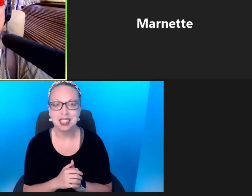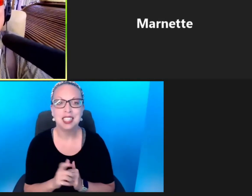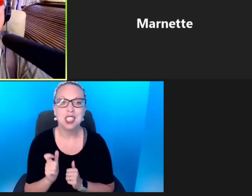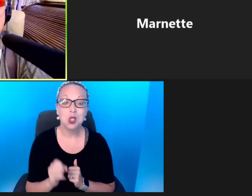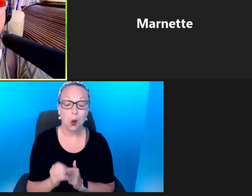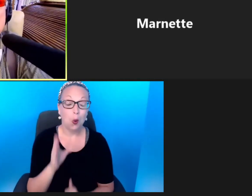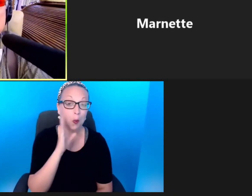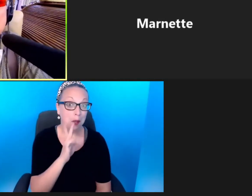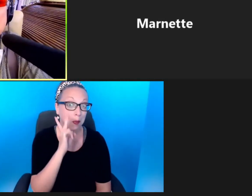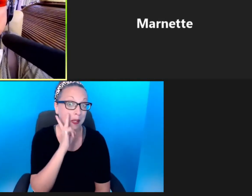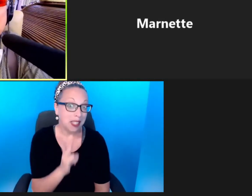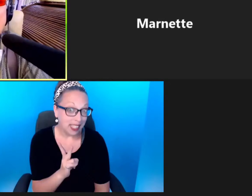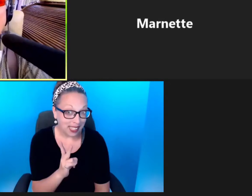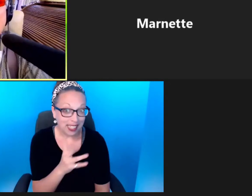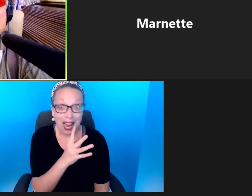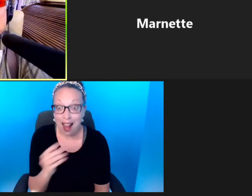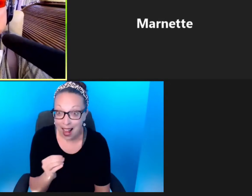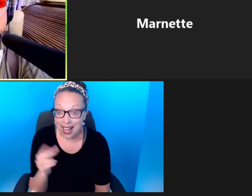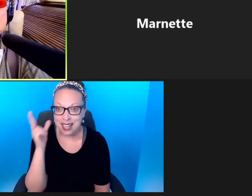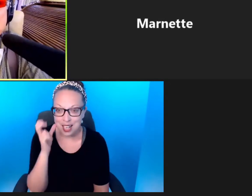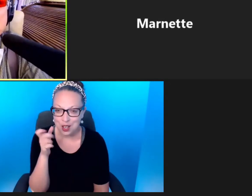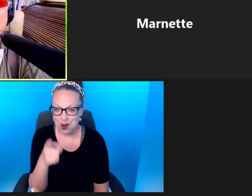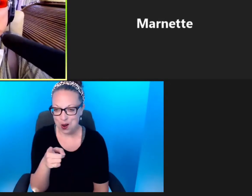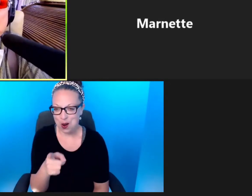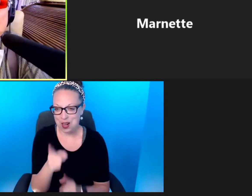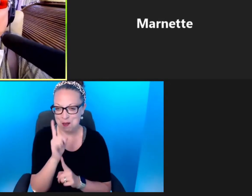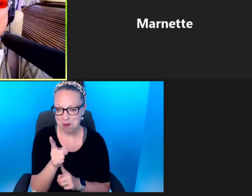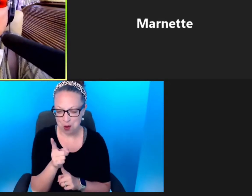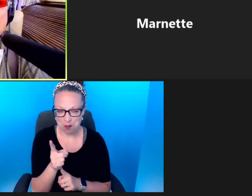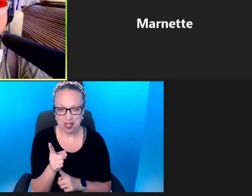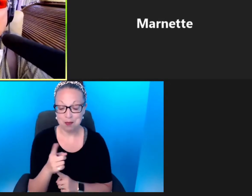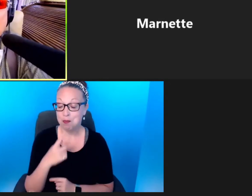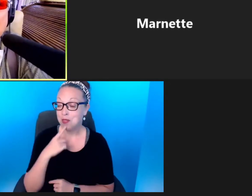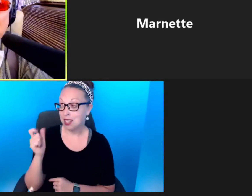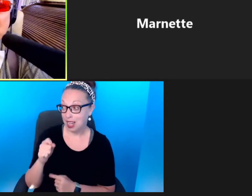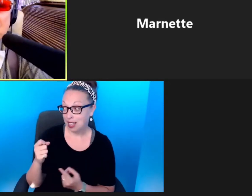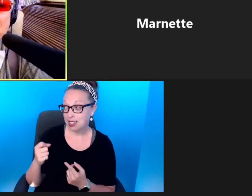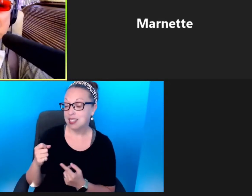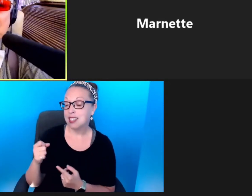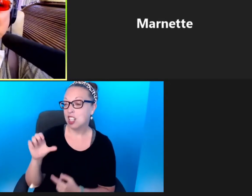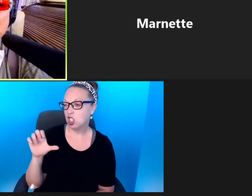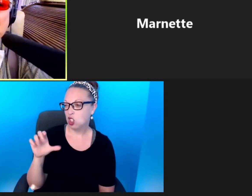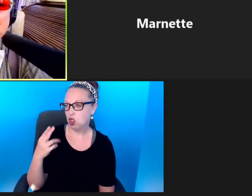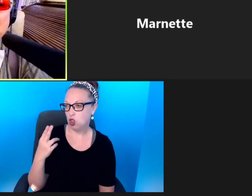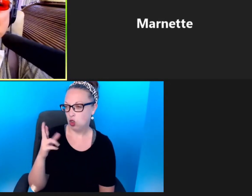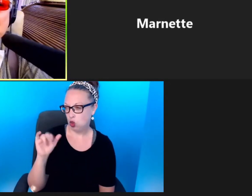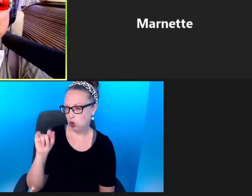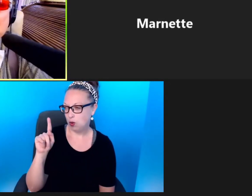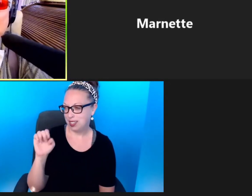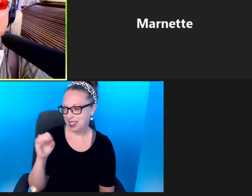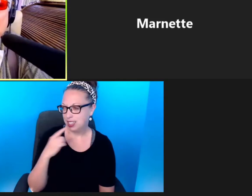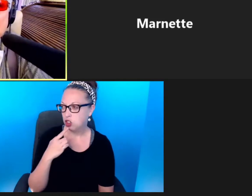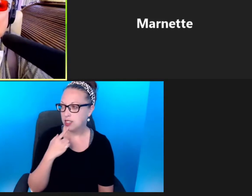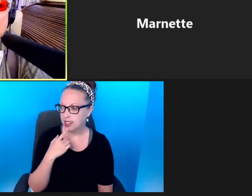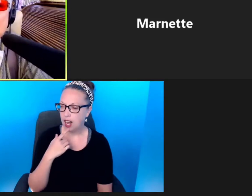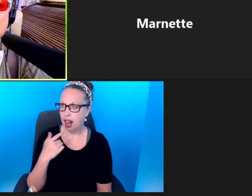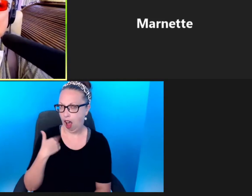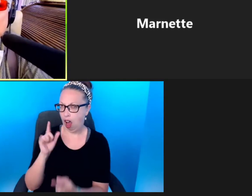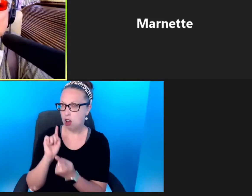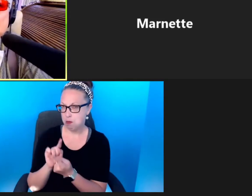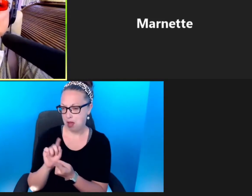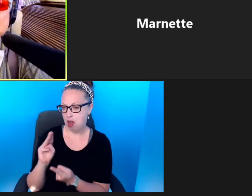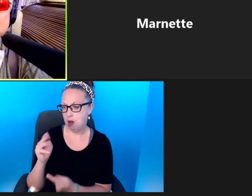see and hear her momentarily. Right. And while we're waiting, I got to meet Marnette, I think it was about 5 years